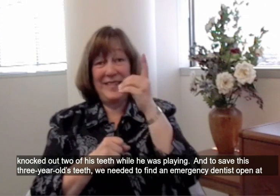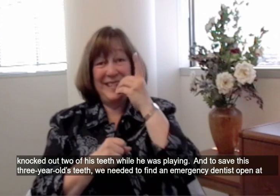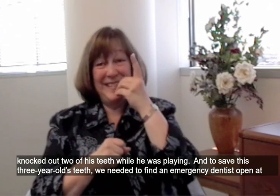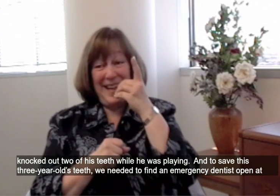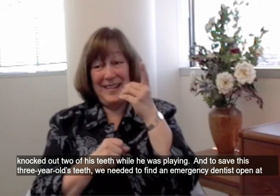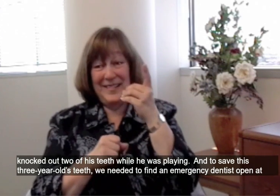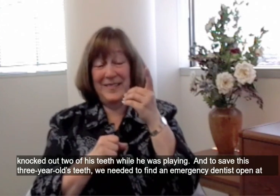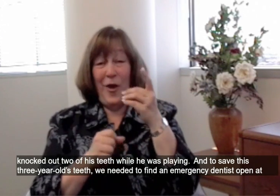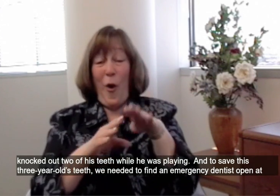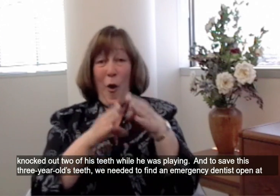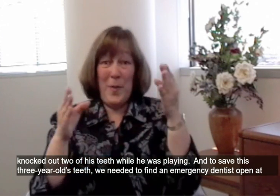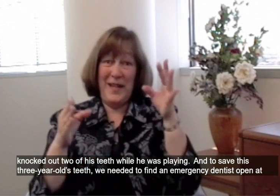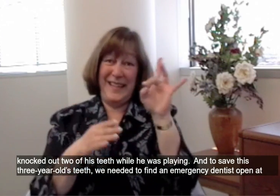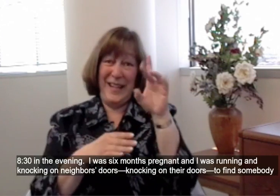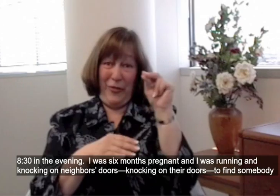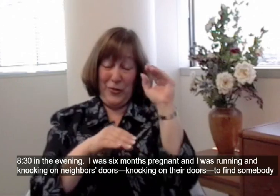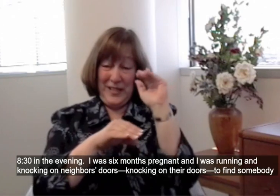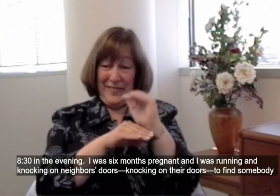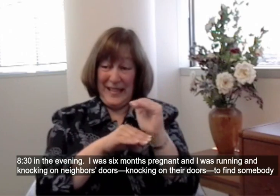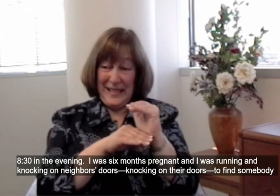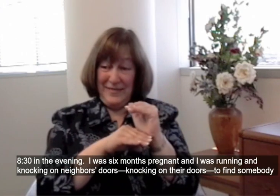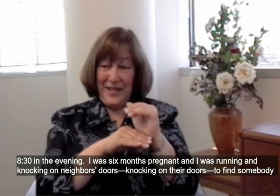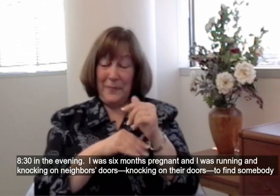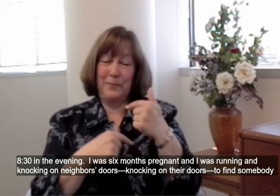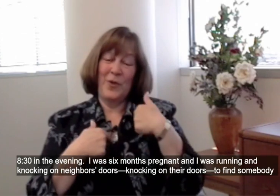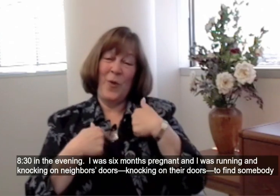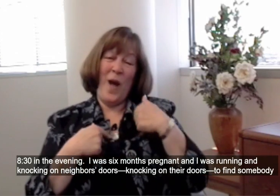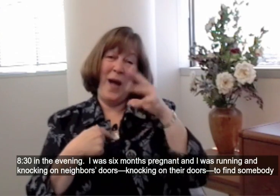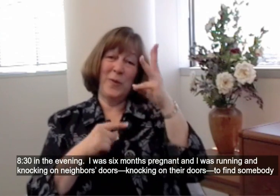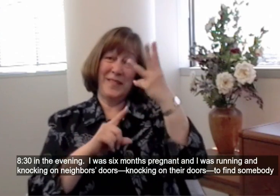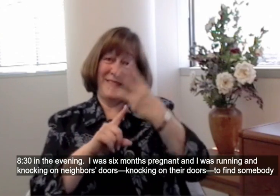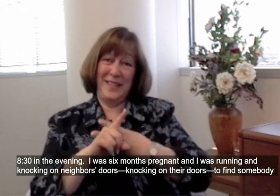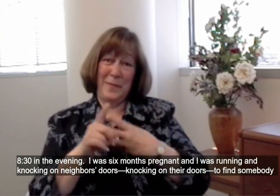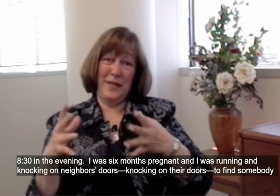emergency dentist open at 8:30 in the evening. I was 6 months